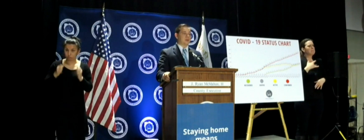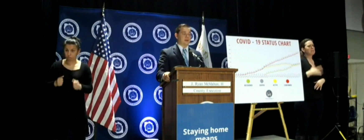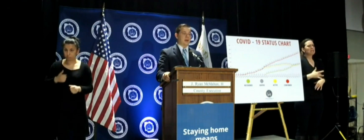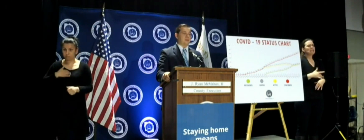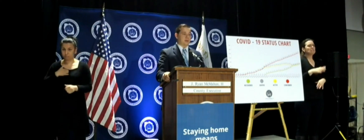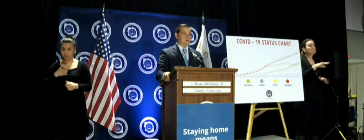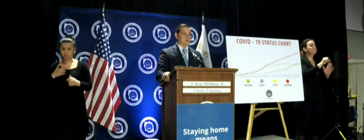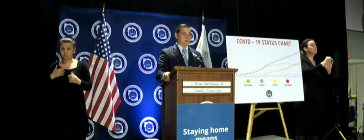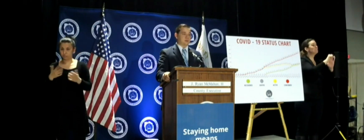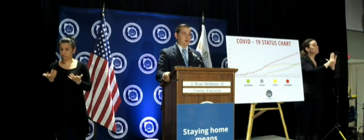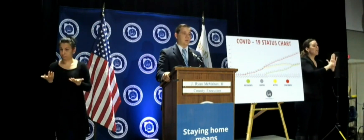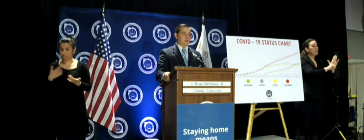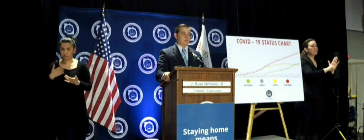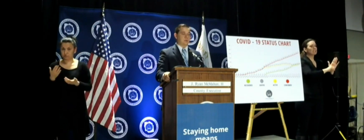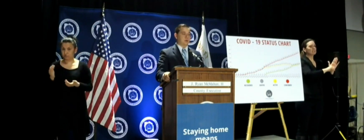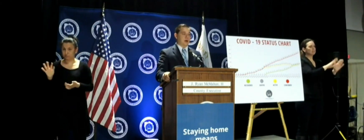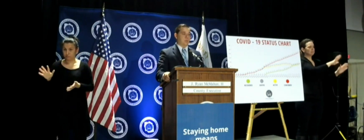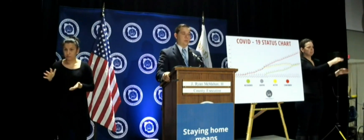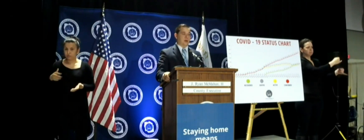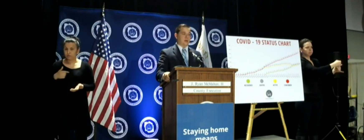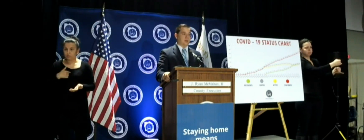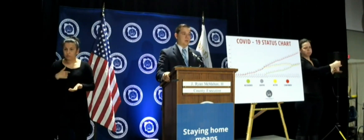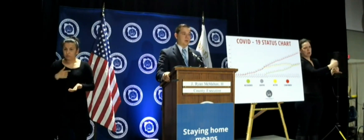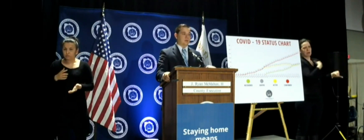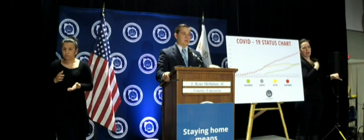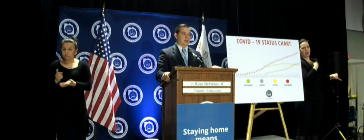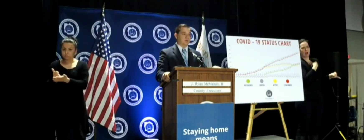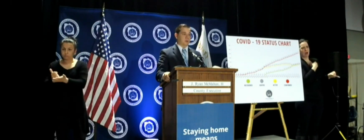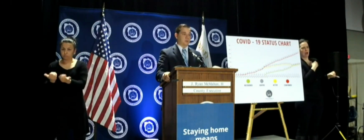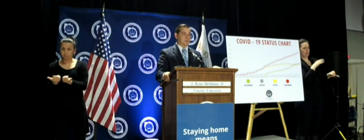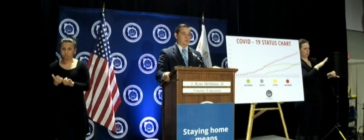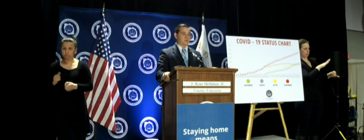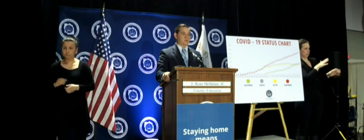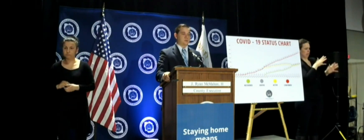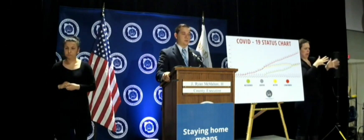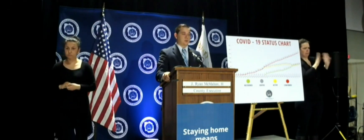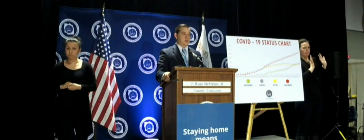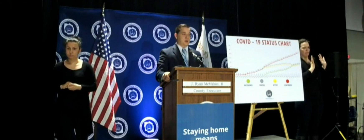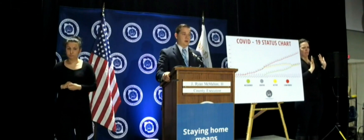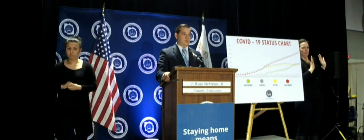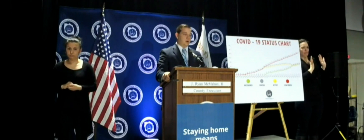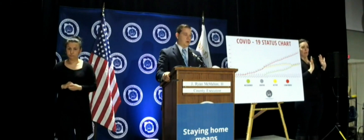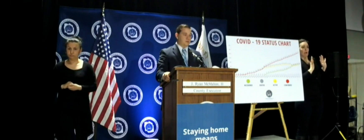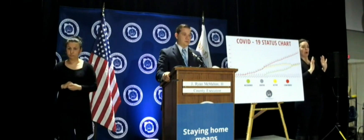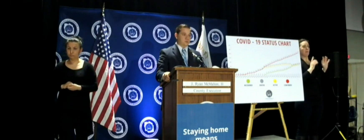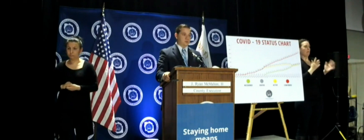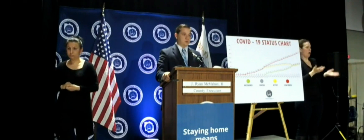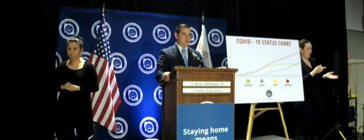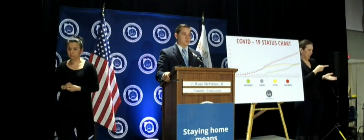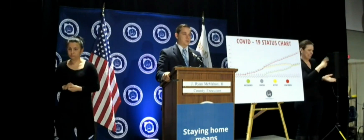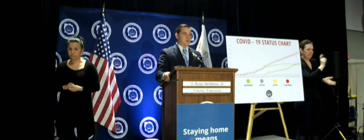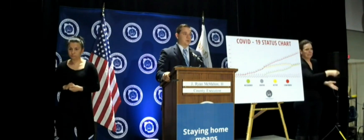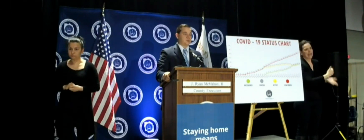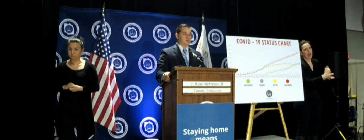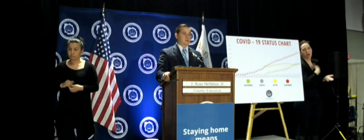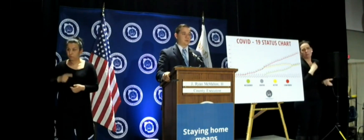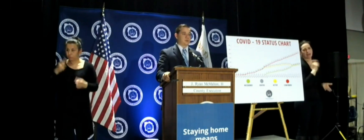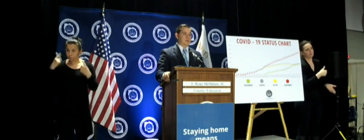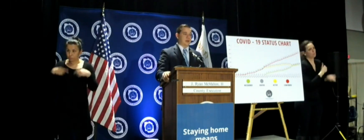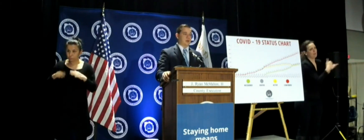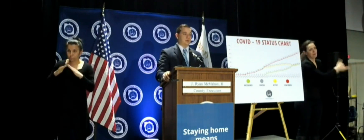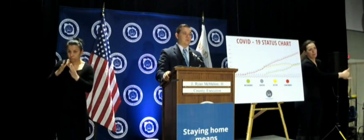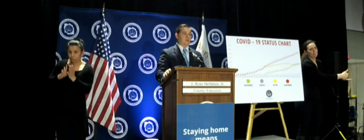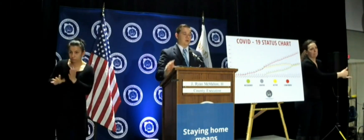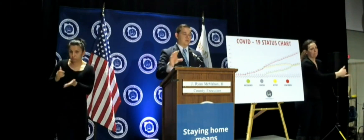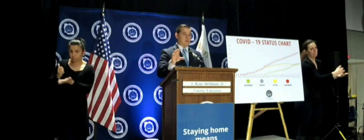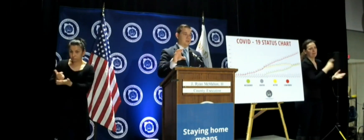you didn't have that concern. I want to help. I want to give my health department resources, all of our offices resources, to